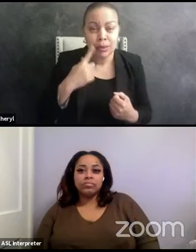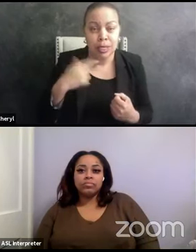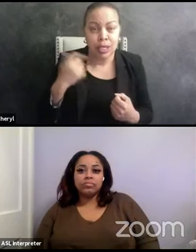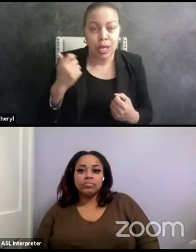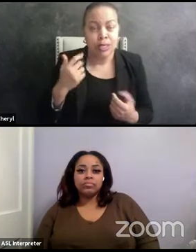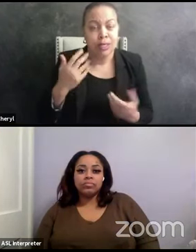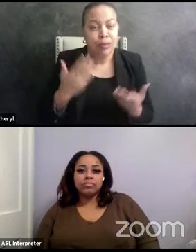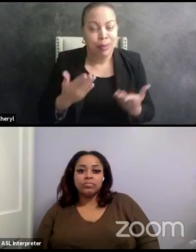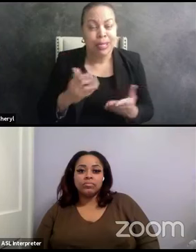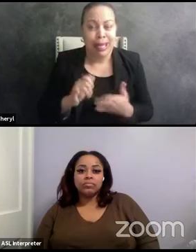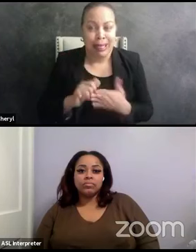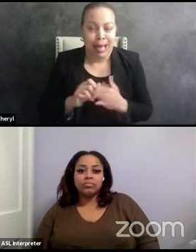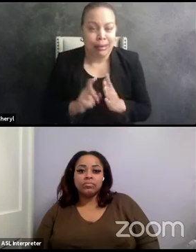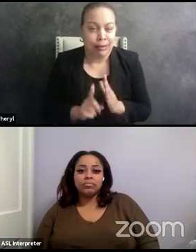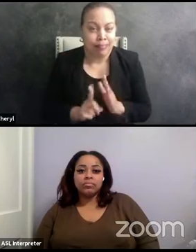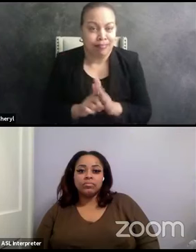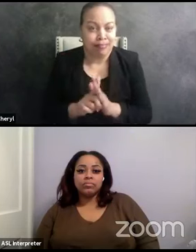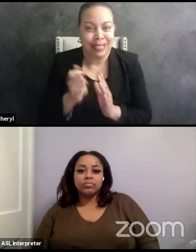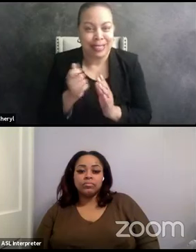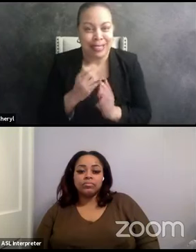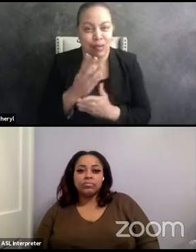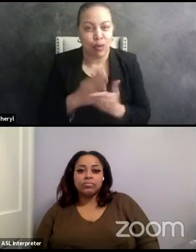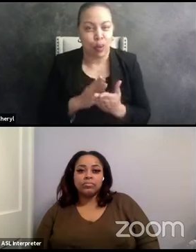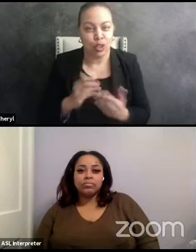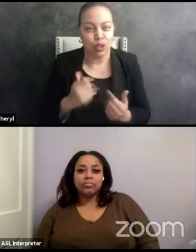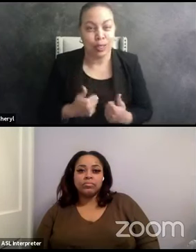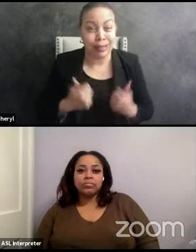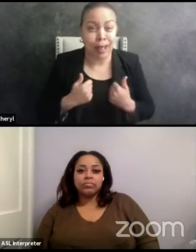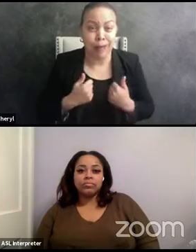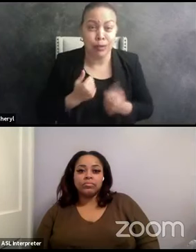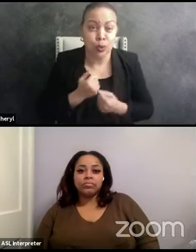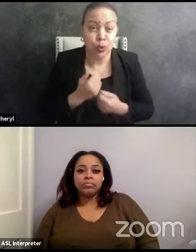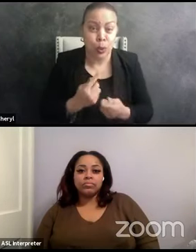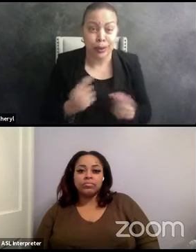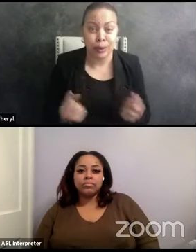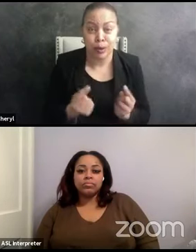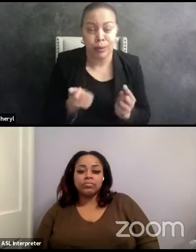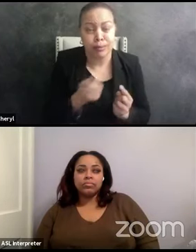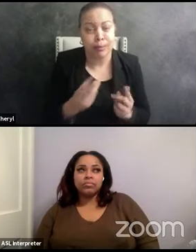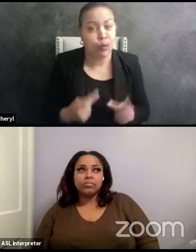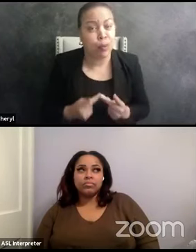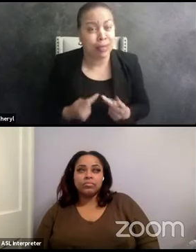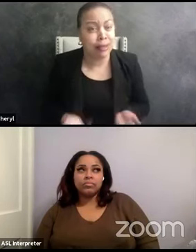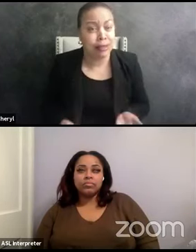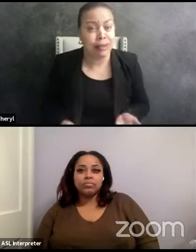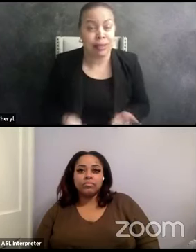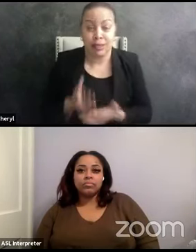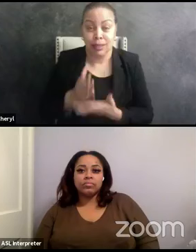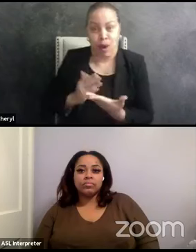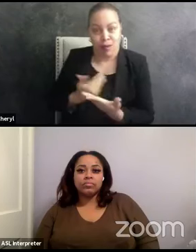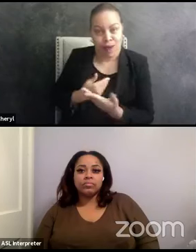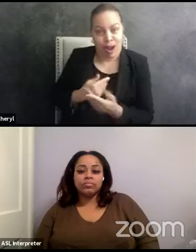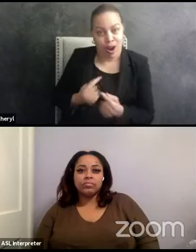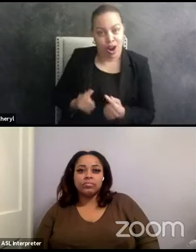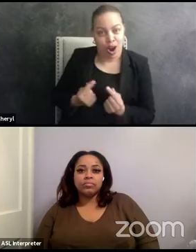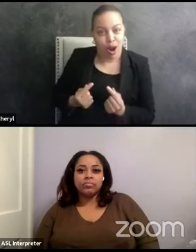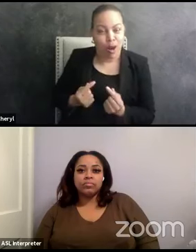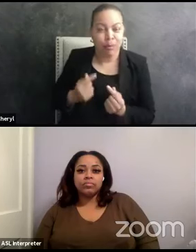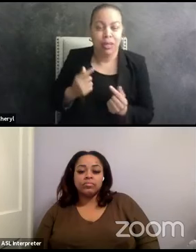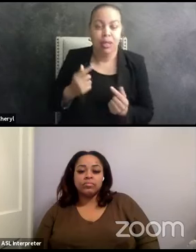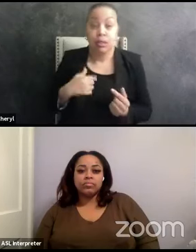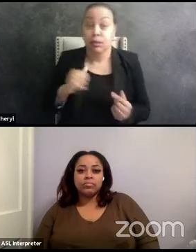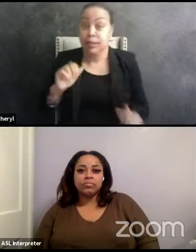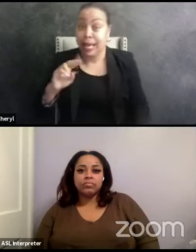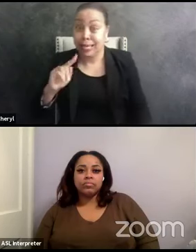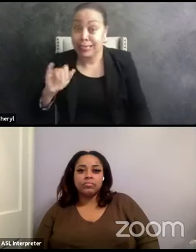it's living in many areas of our lives and harming us in many, many ways. And part of what the harm that we do in feminist spaces, and I'd say we do this in anti-racist spaces